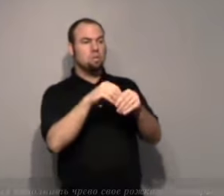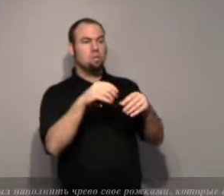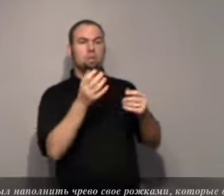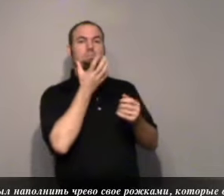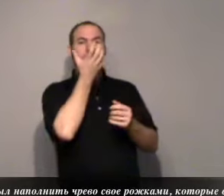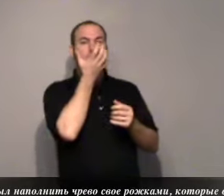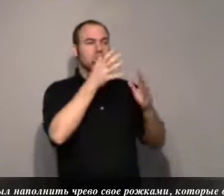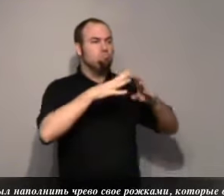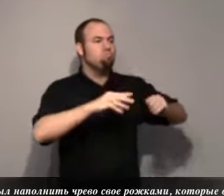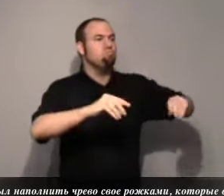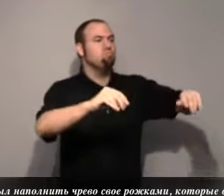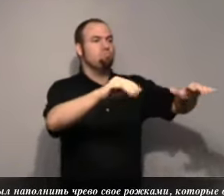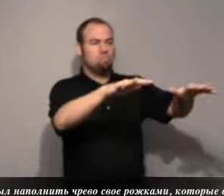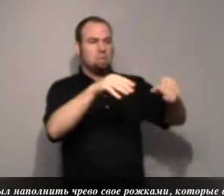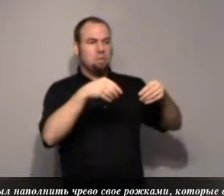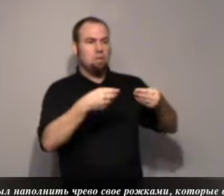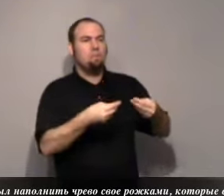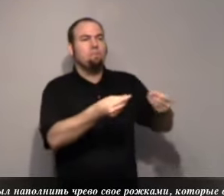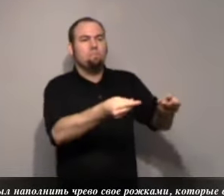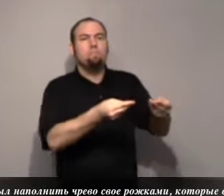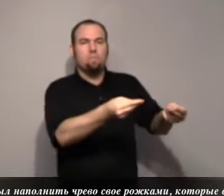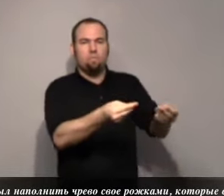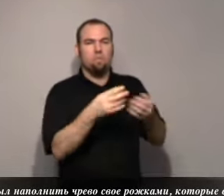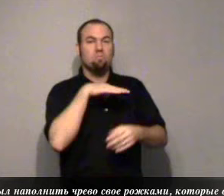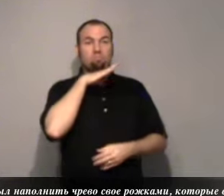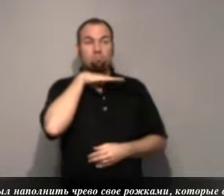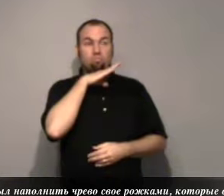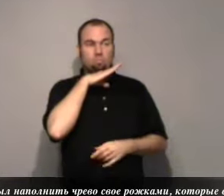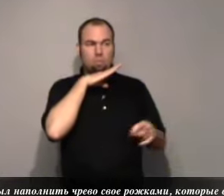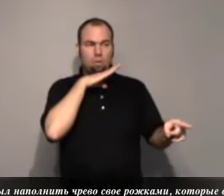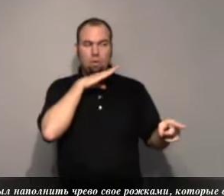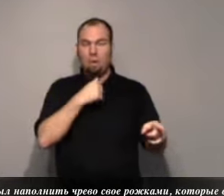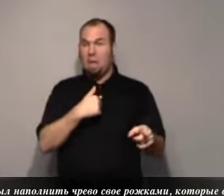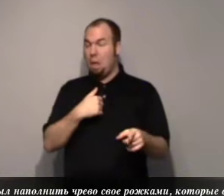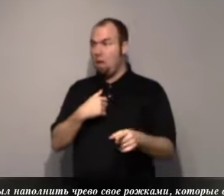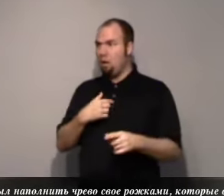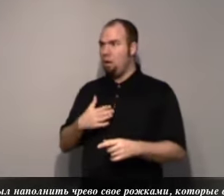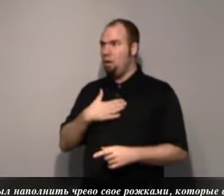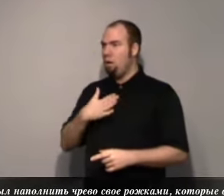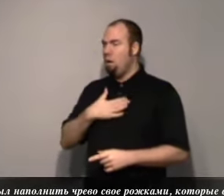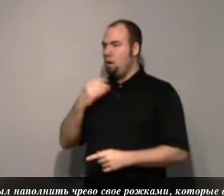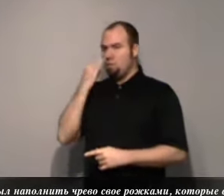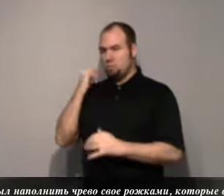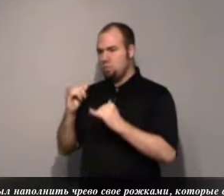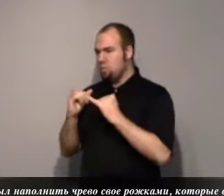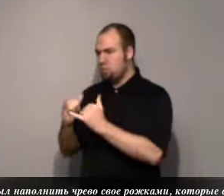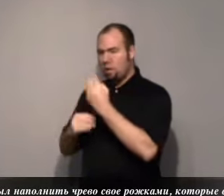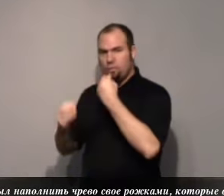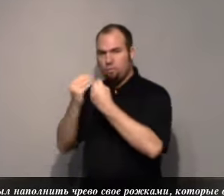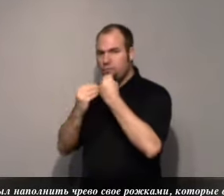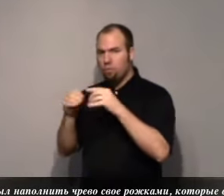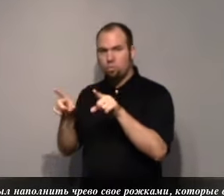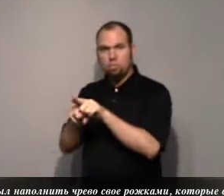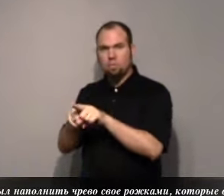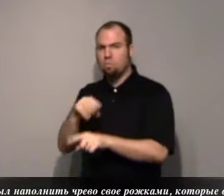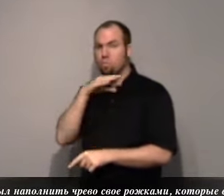And he would gladly have filled his stomach with the pods that the swine ate. And no one